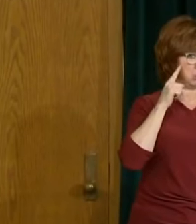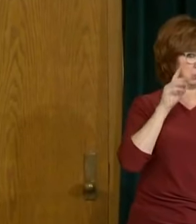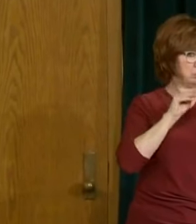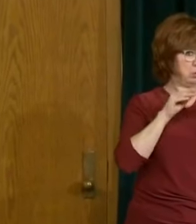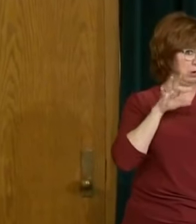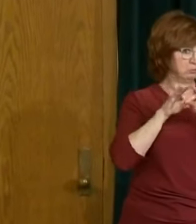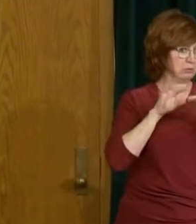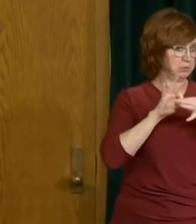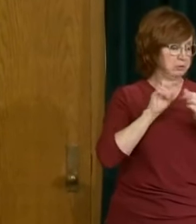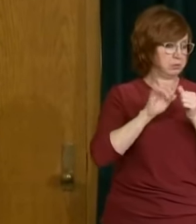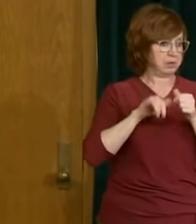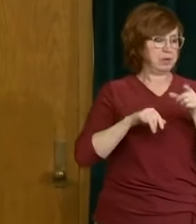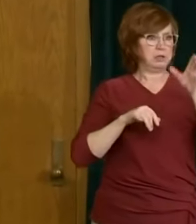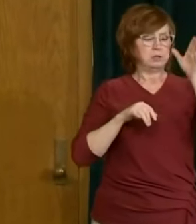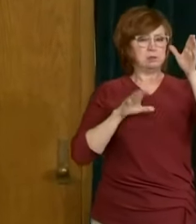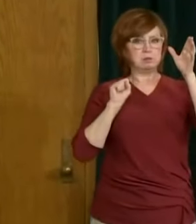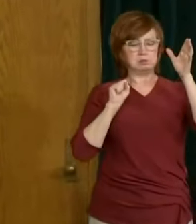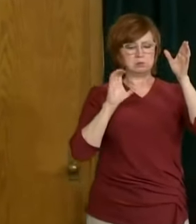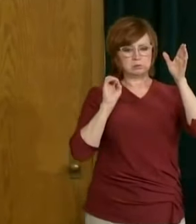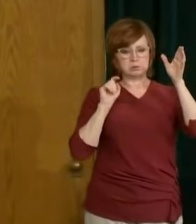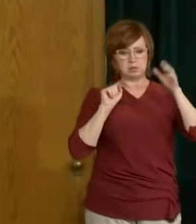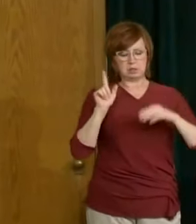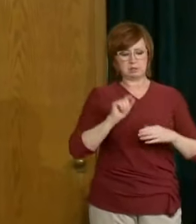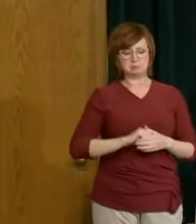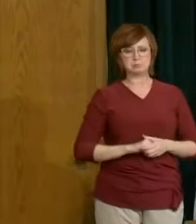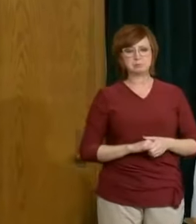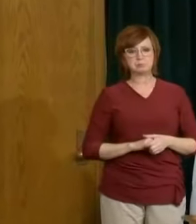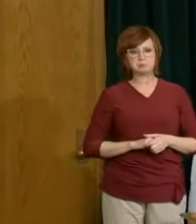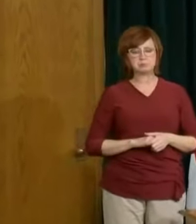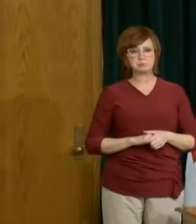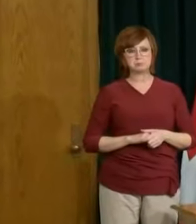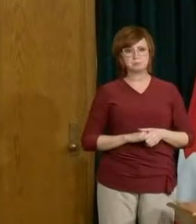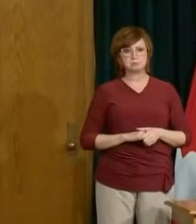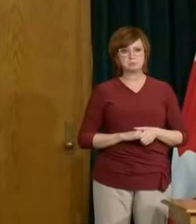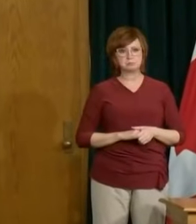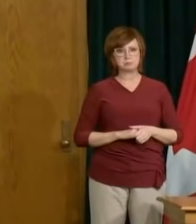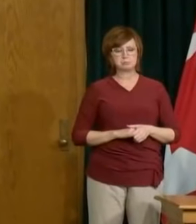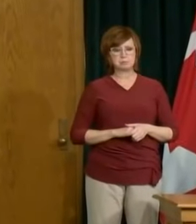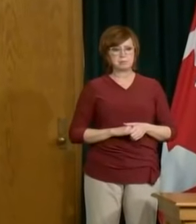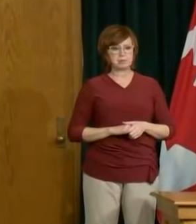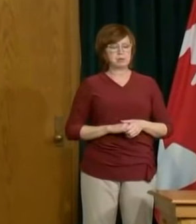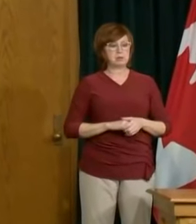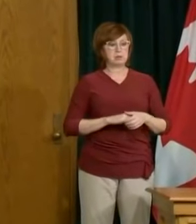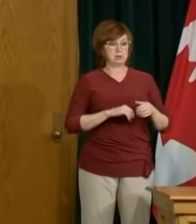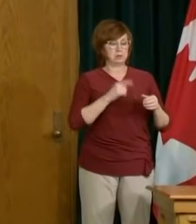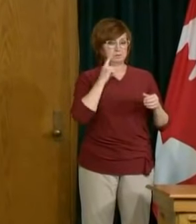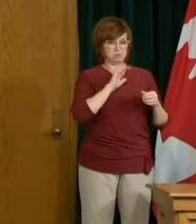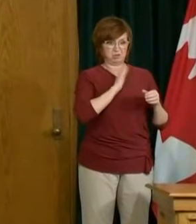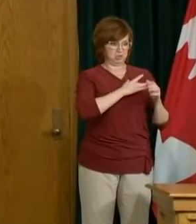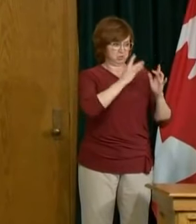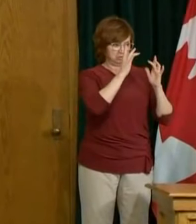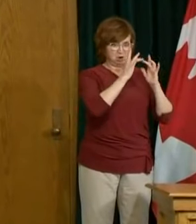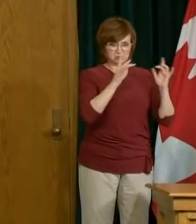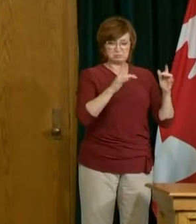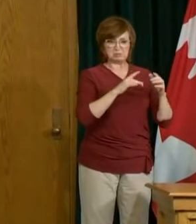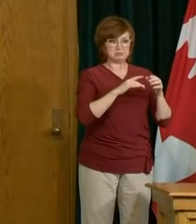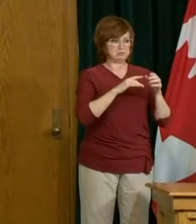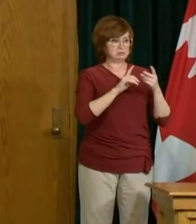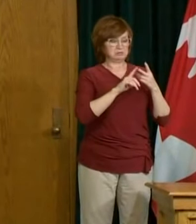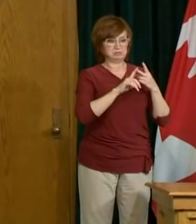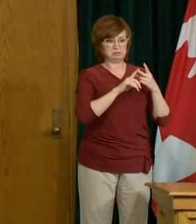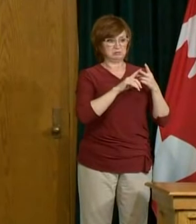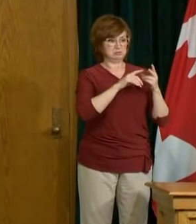that? For us, with respect to supplying our facilities and staff, with respect to both PPE and swabs,